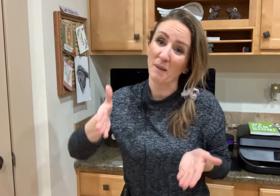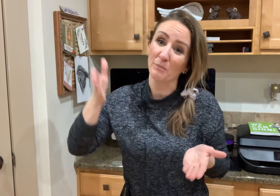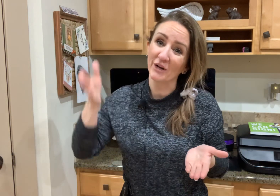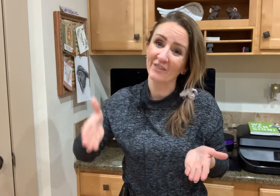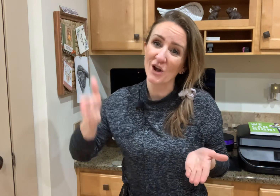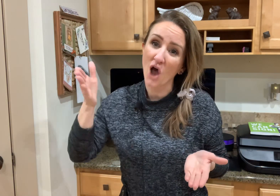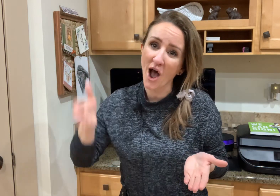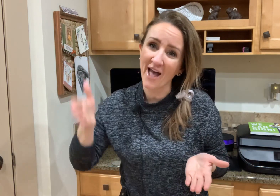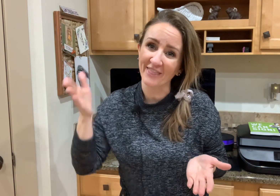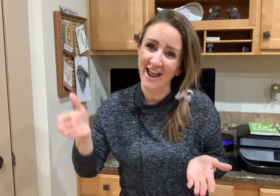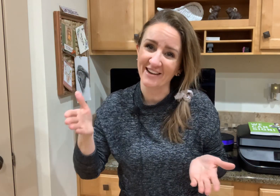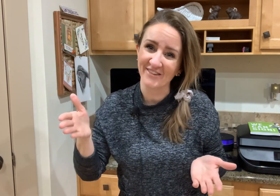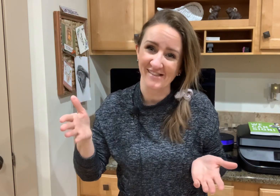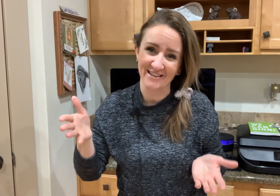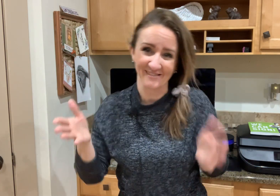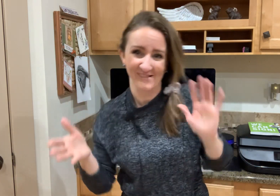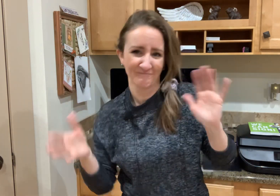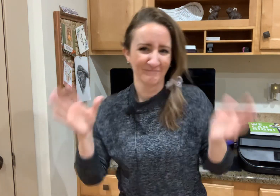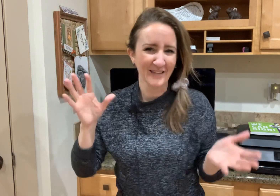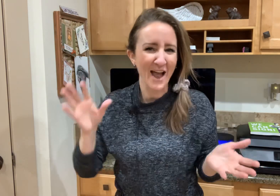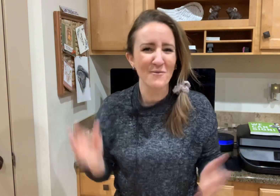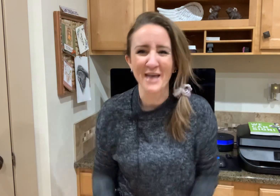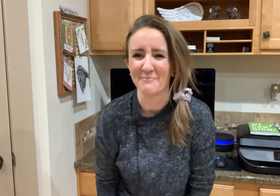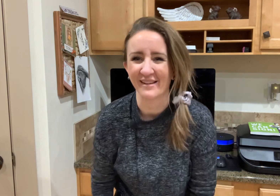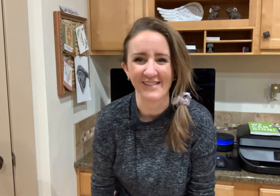putting the not at the end of a sentence. I hope that makes sense.